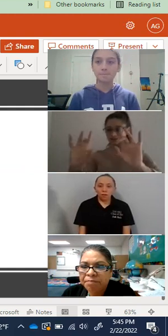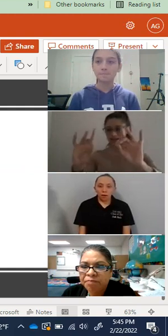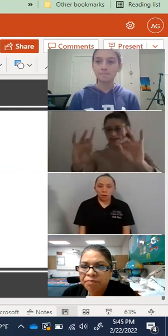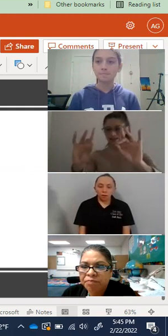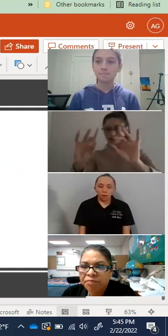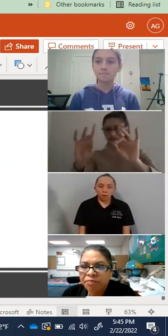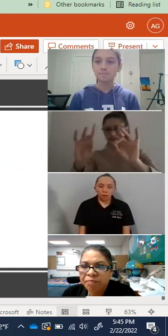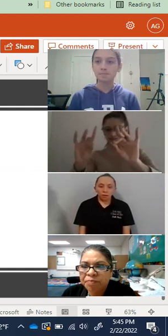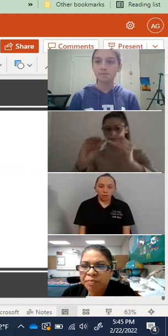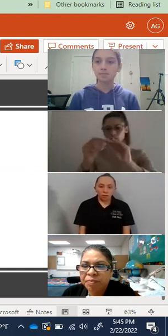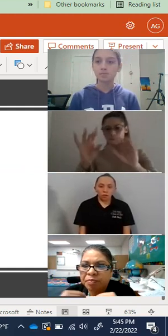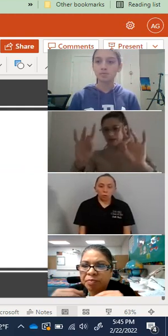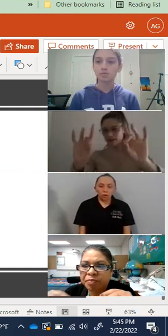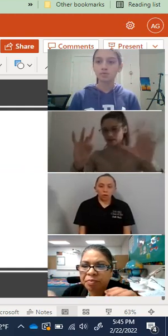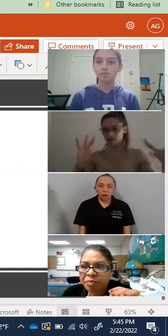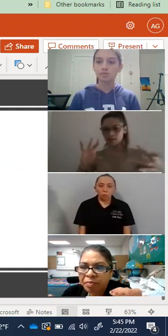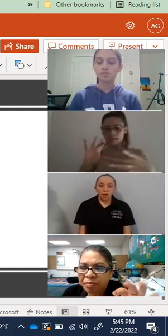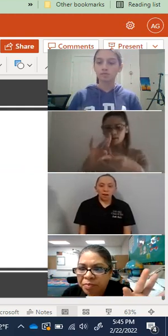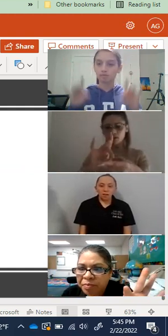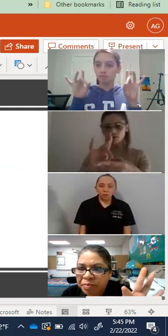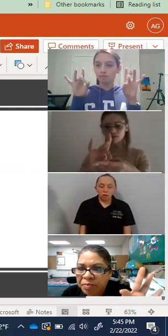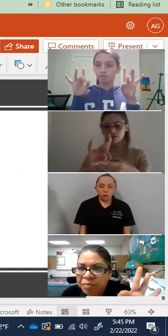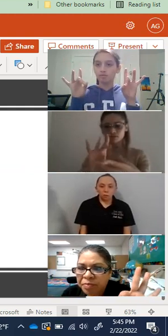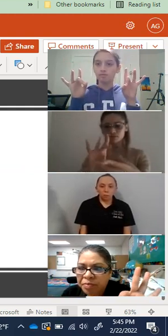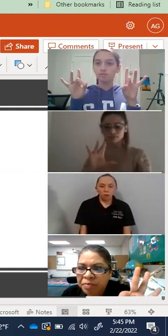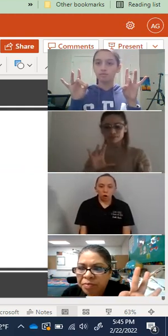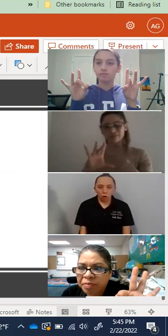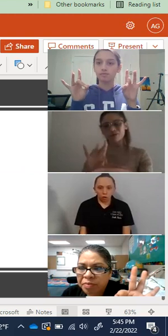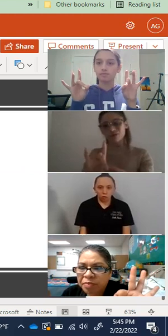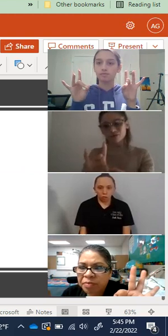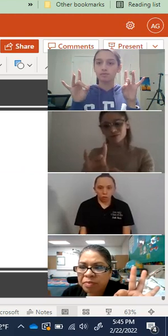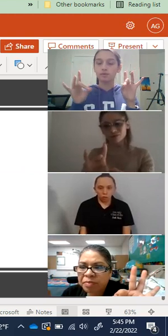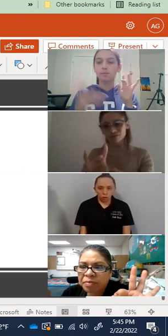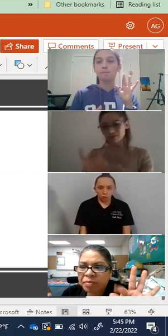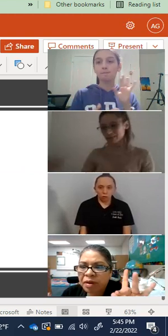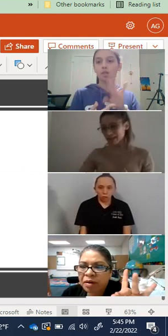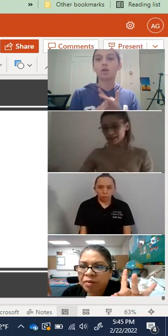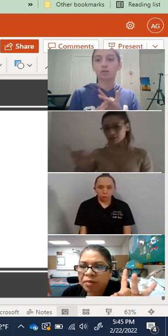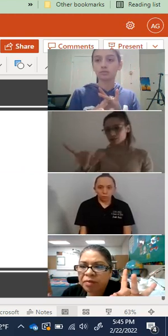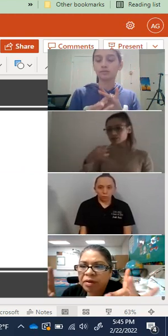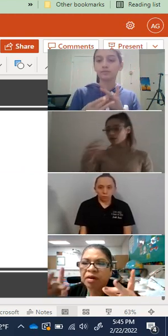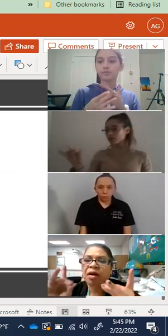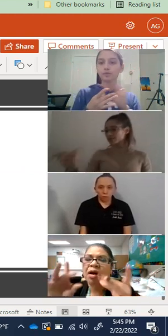So my sign is this. So with the number 8, belong.